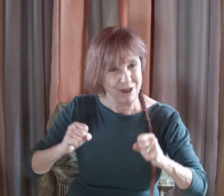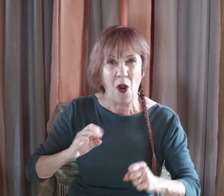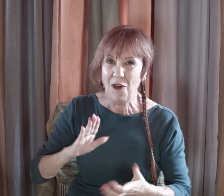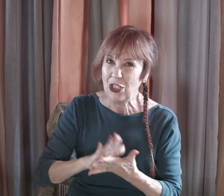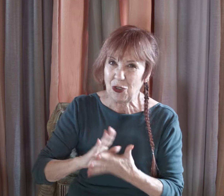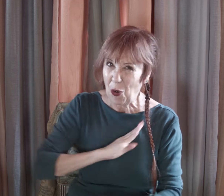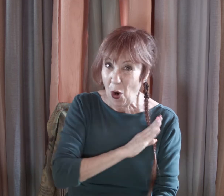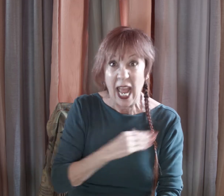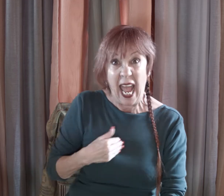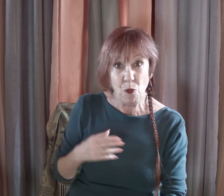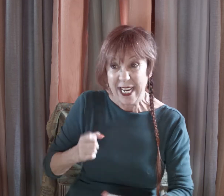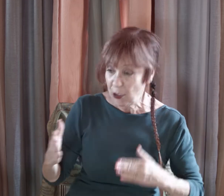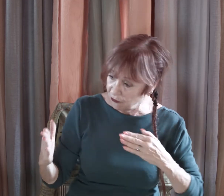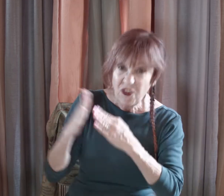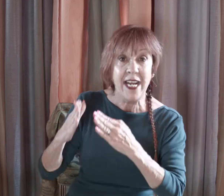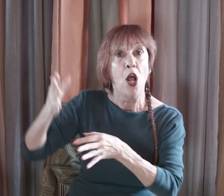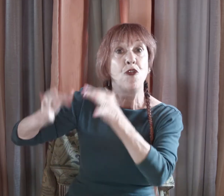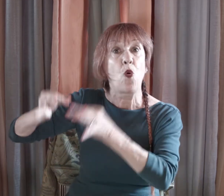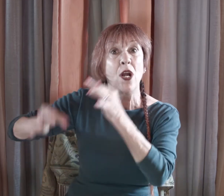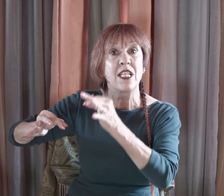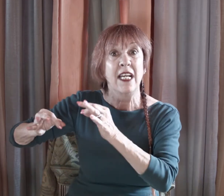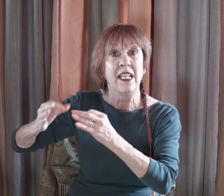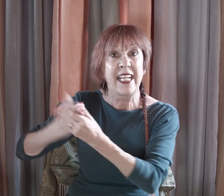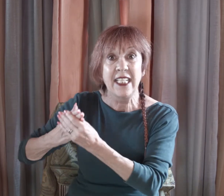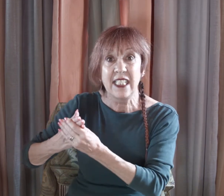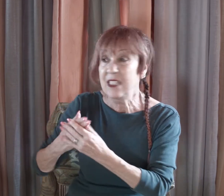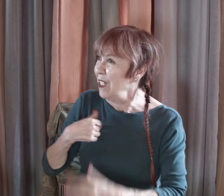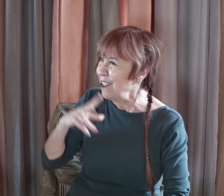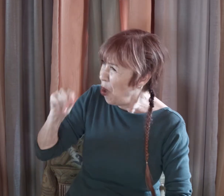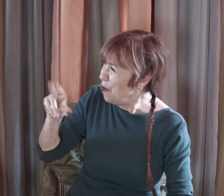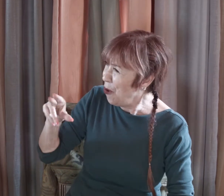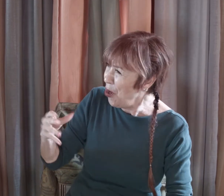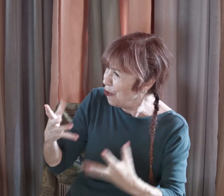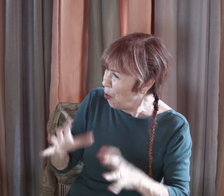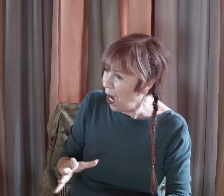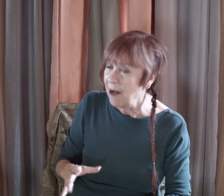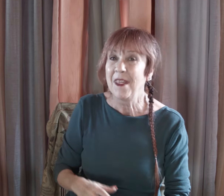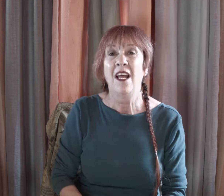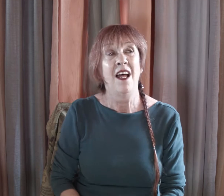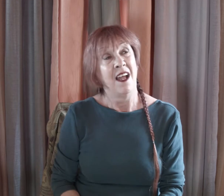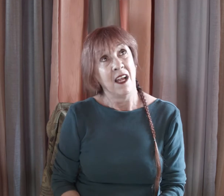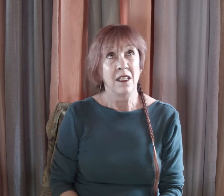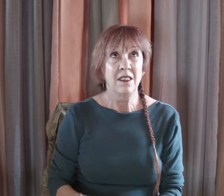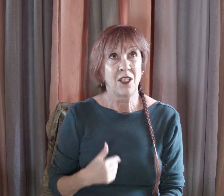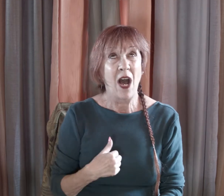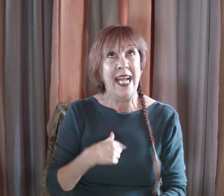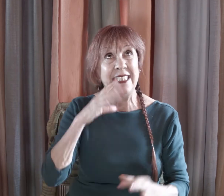themselves, saying, yeah, we agree. We don't want to be doing this. Let's not do this. Let's not do this. So I decided